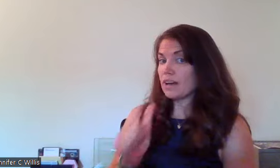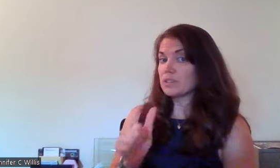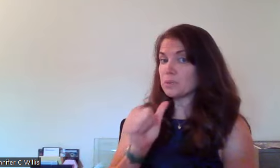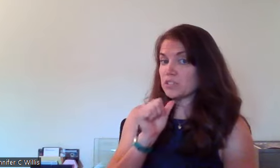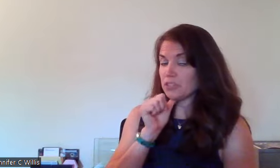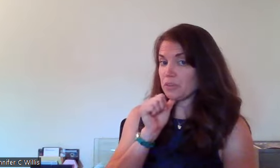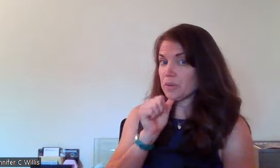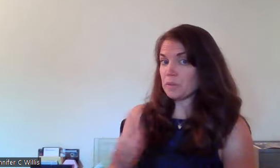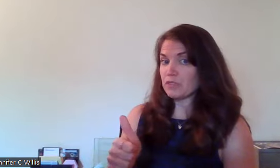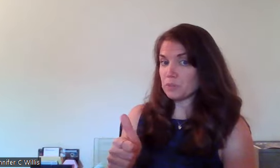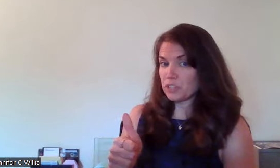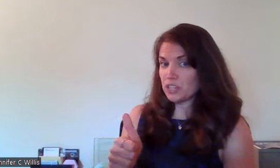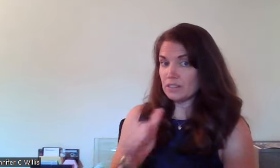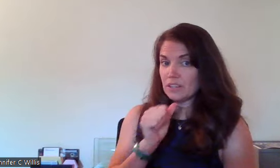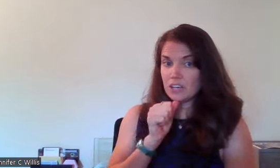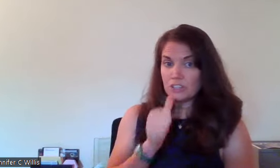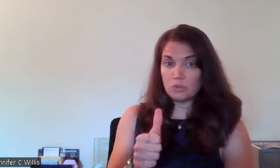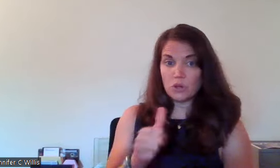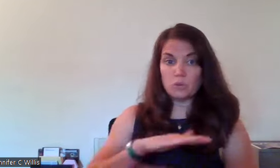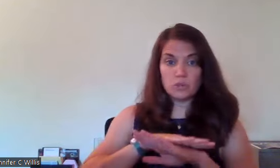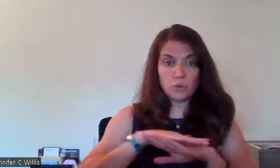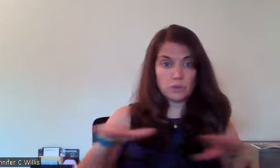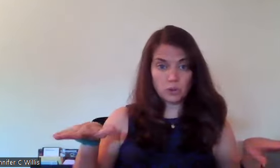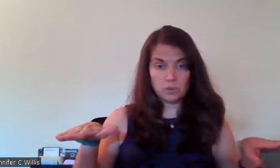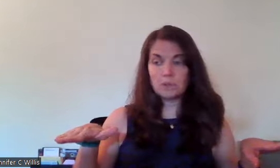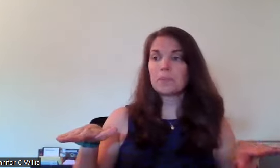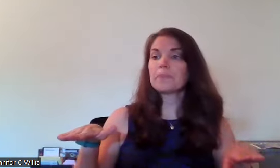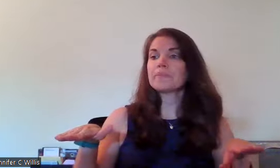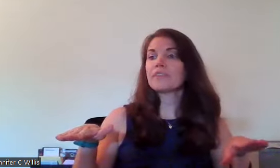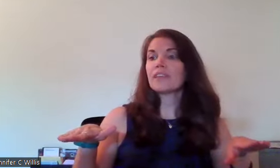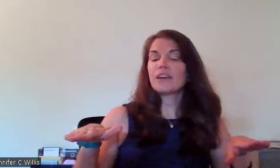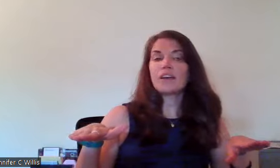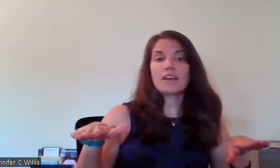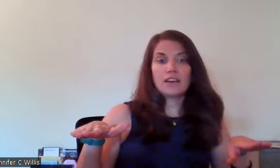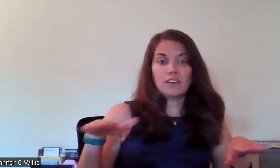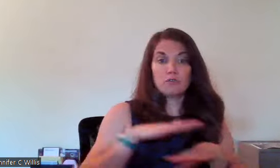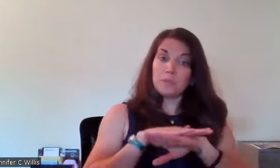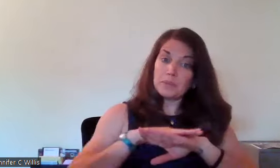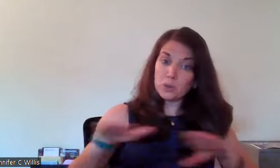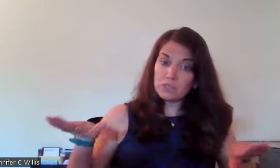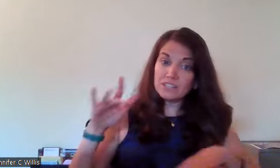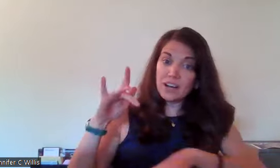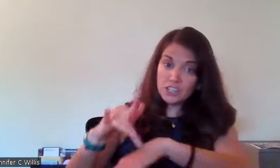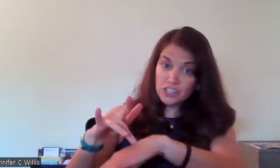not, which is your thumb coming out from your chin. So don't or don't. Or maybe don't